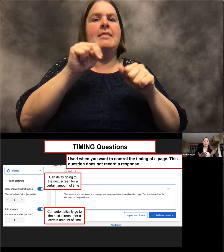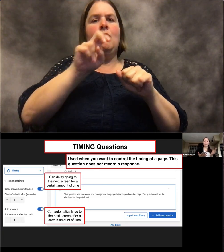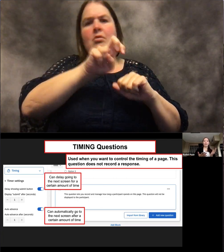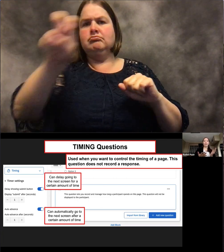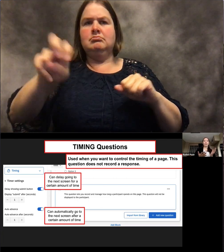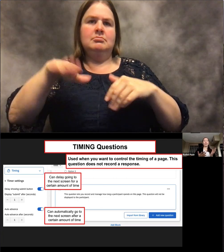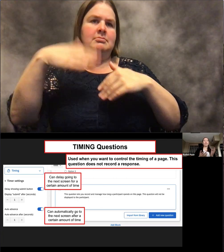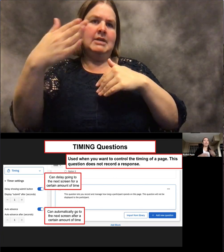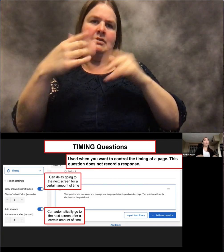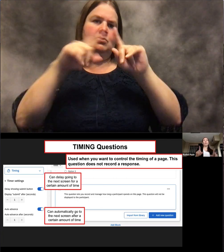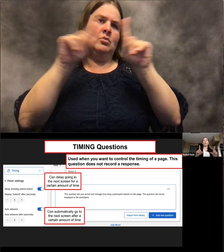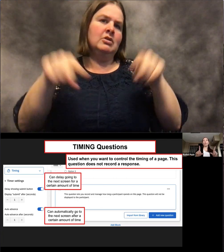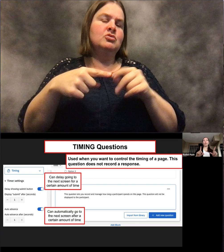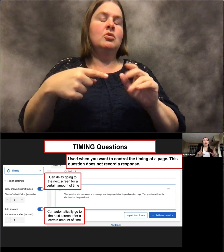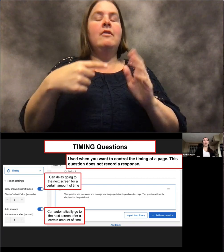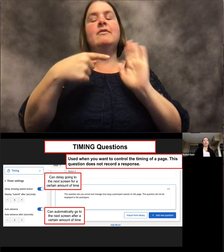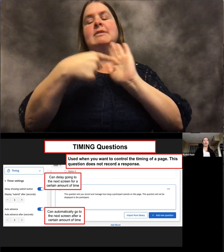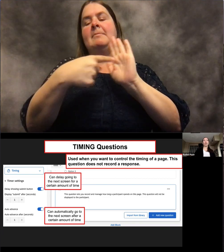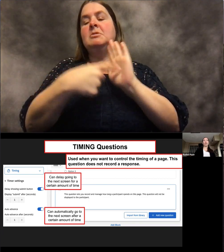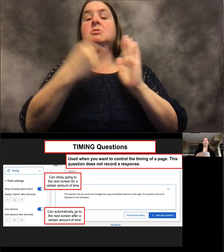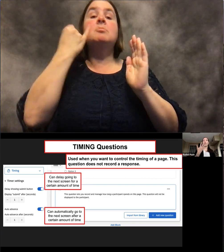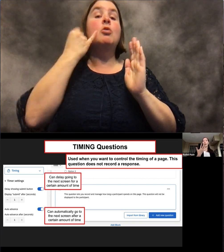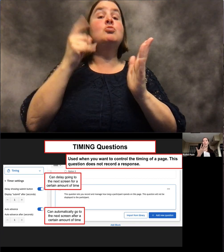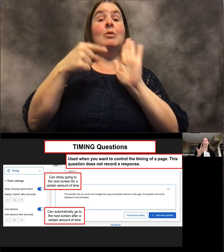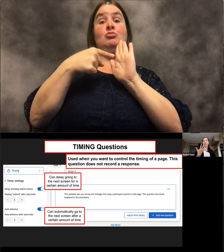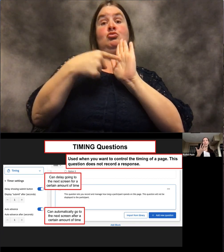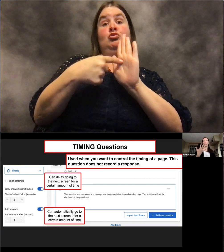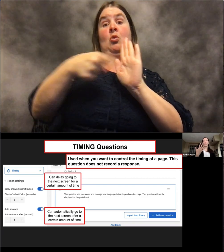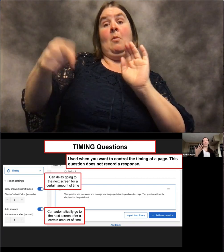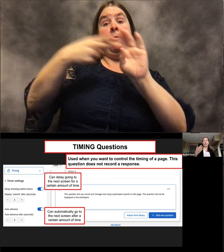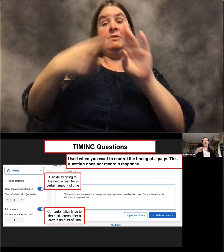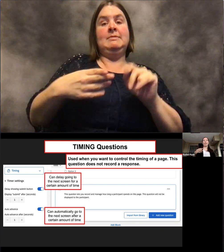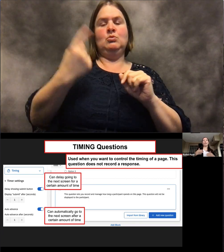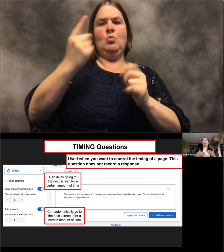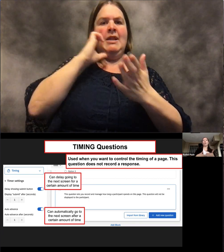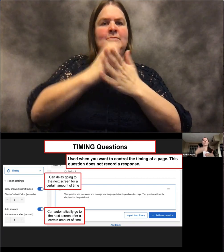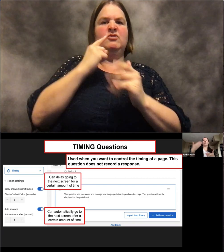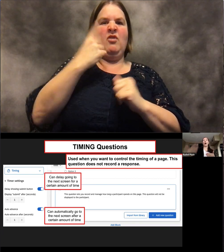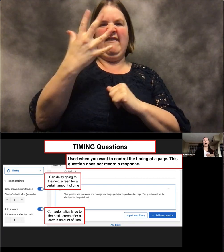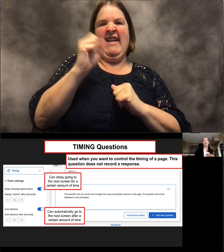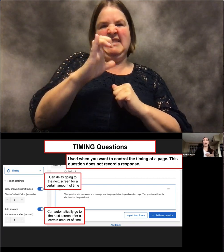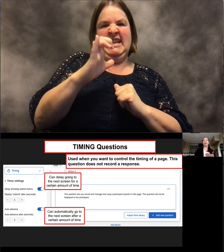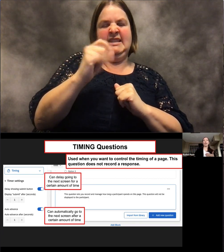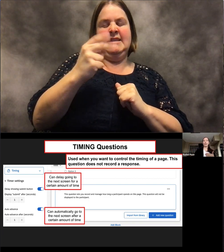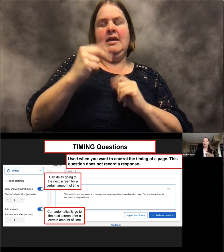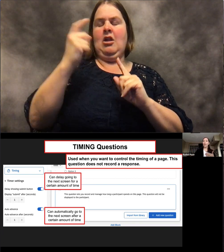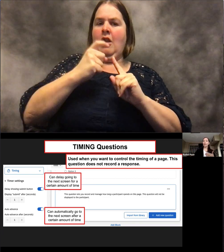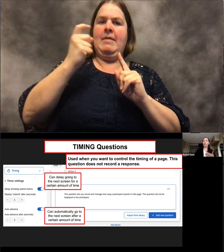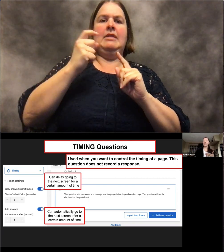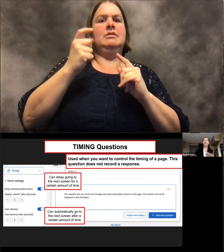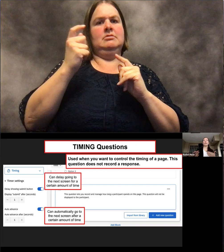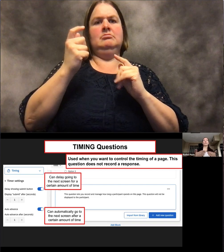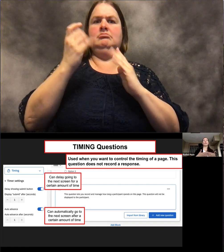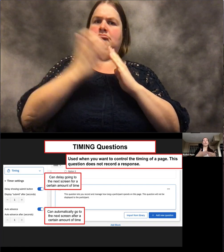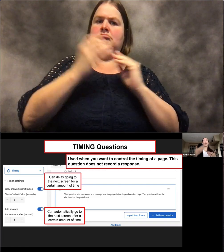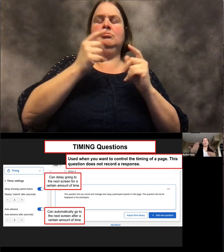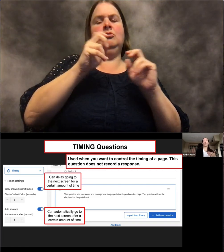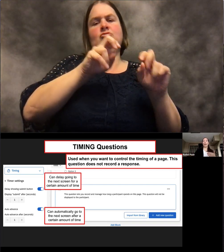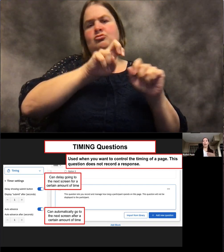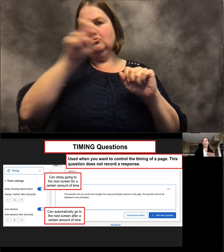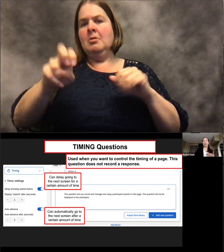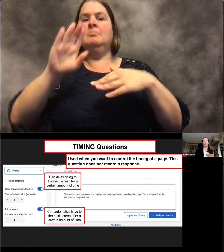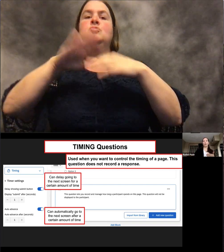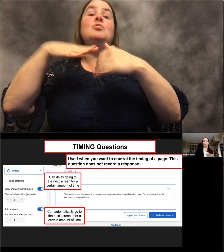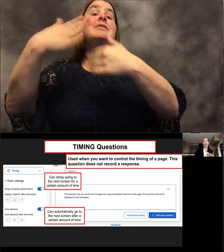respondent, so let's say you only want to show a picture for 5 seconds, and then you want it to automatically advance to the